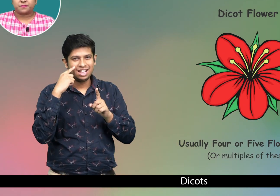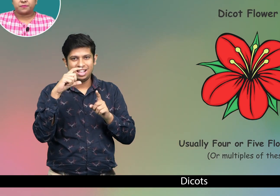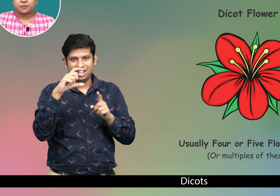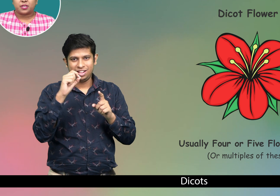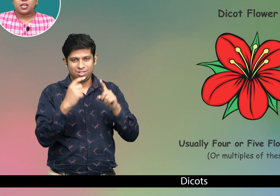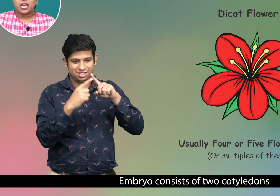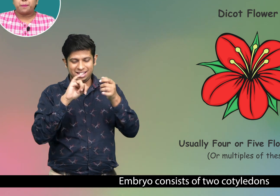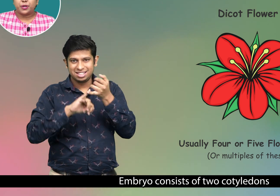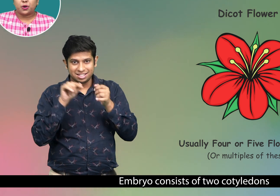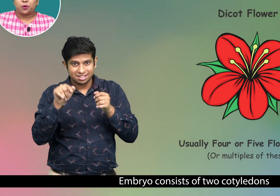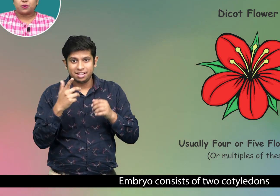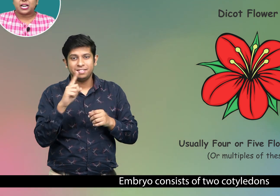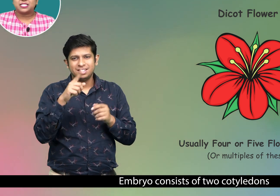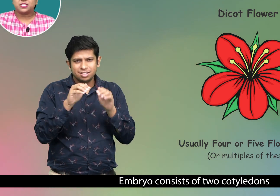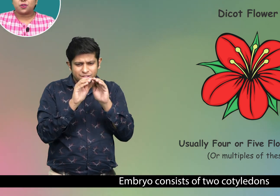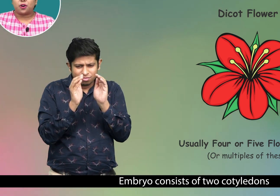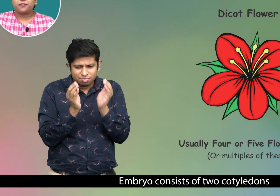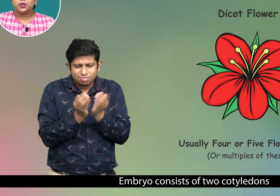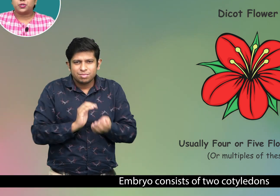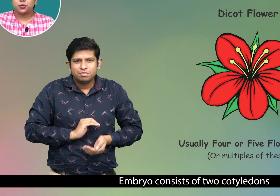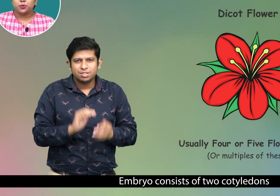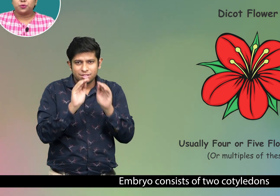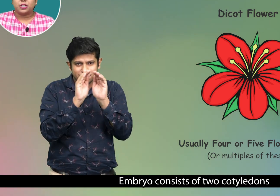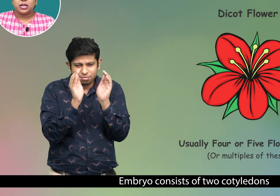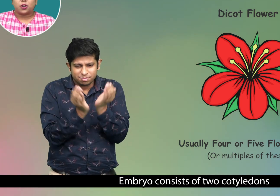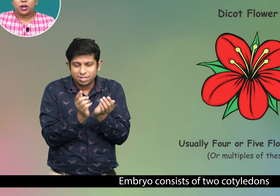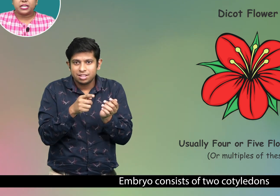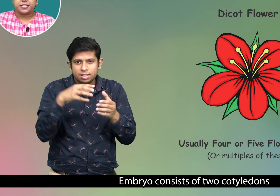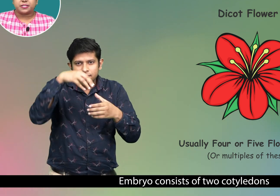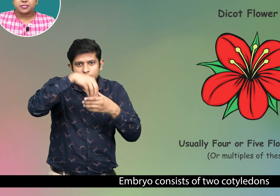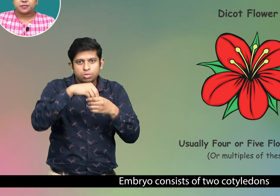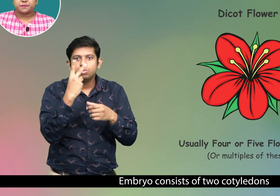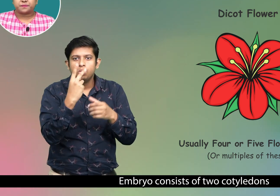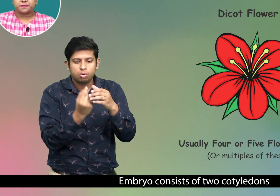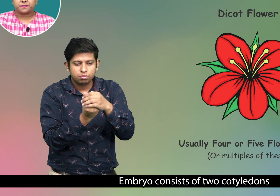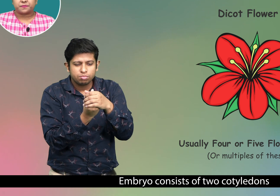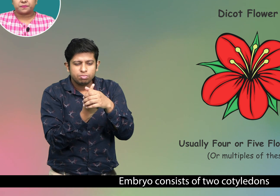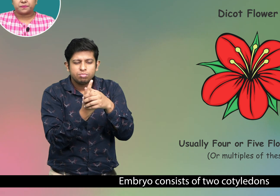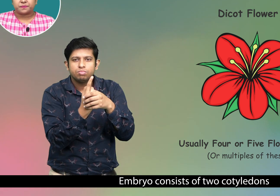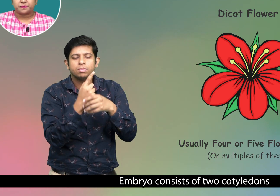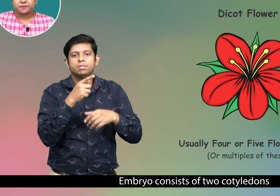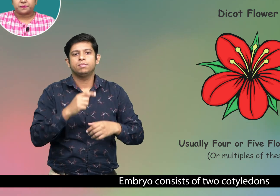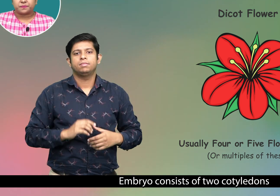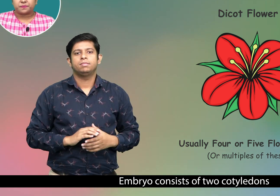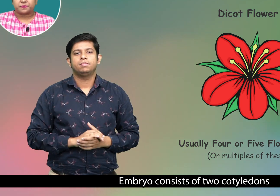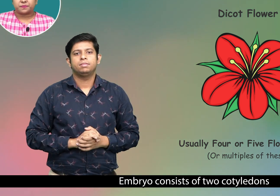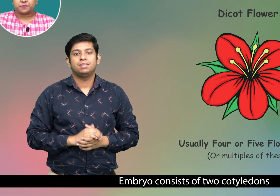Dicots. Embryo consists of 2 cotyledons.